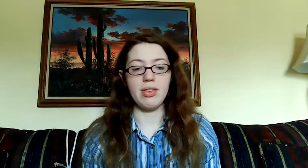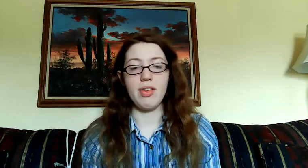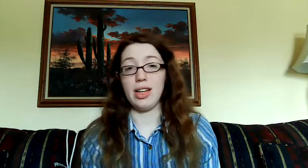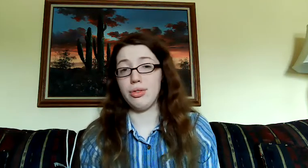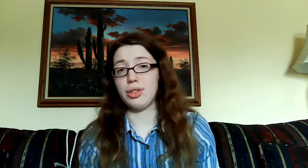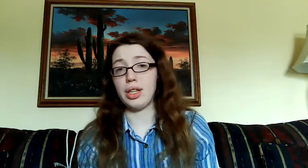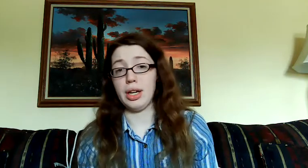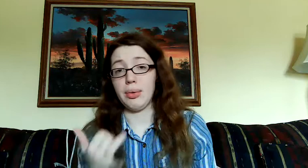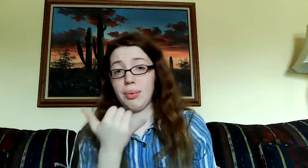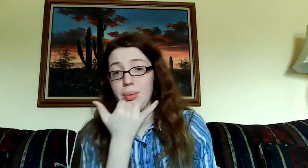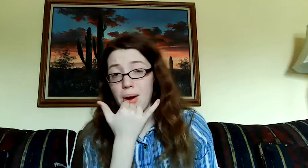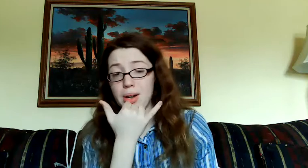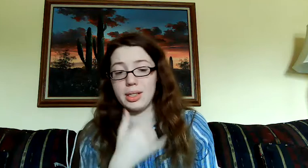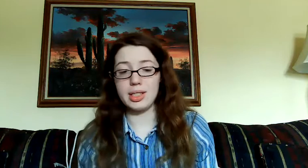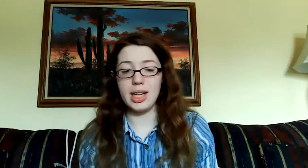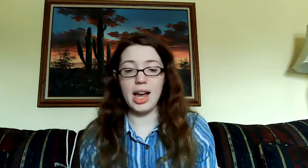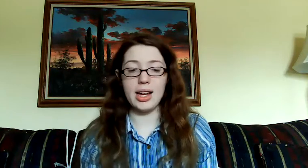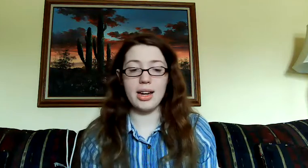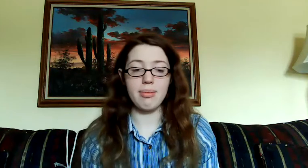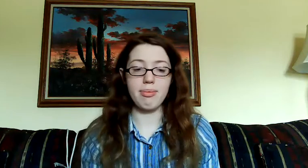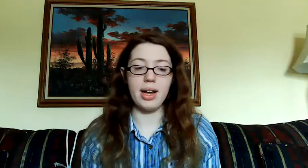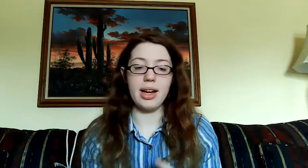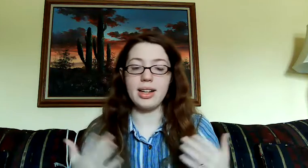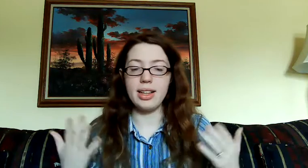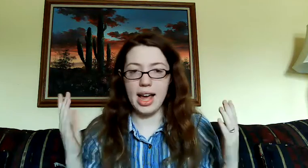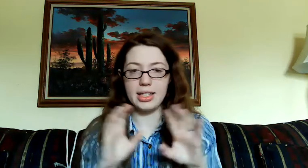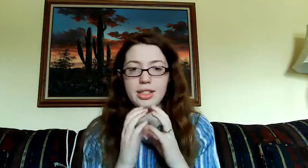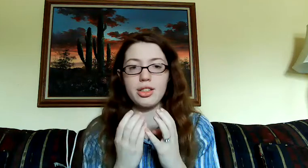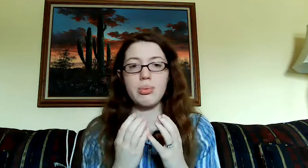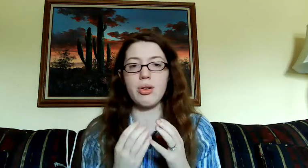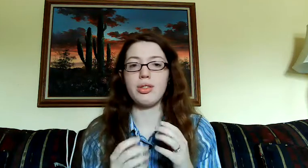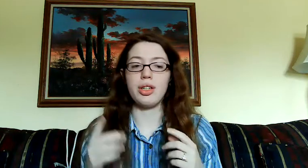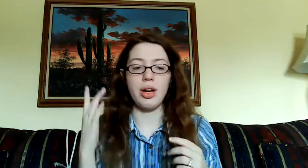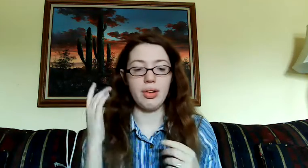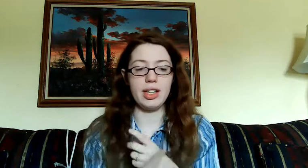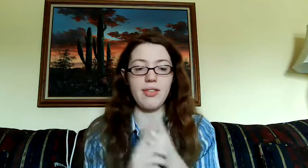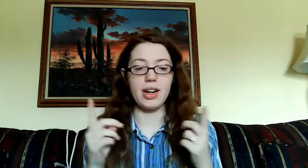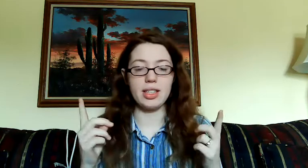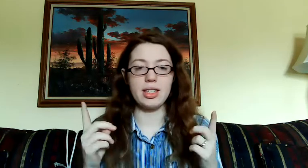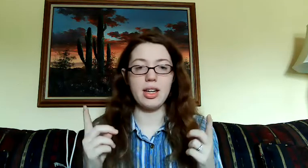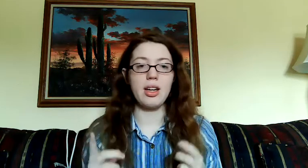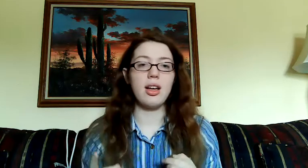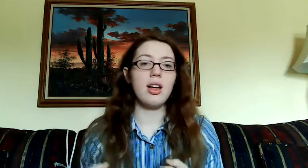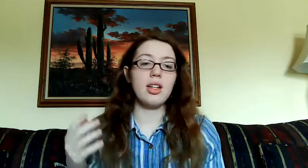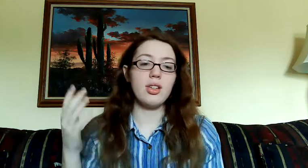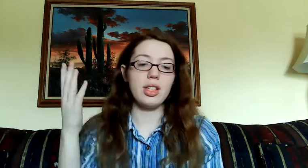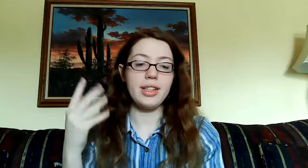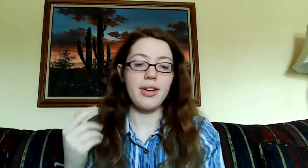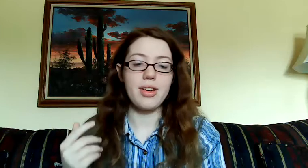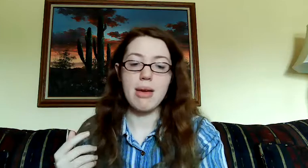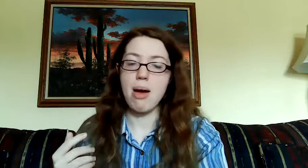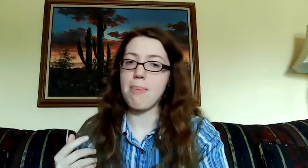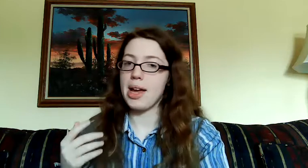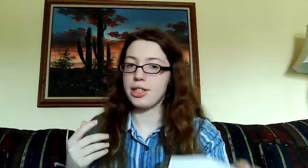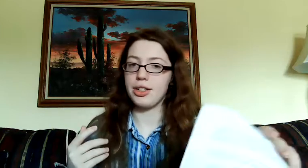used the wrong sign. But in class, you're supposed to know the difference. So it's easier if you keep a picture in your head of what